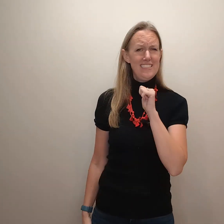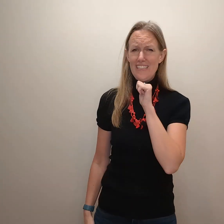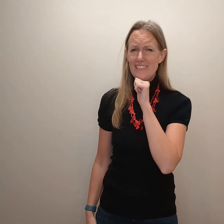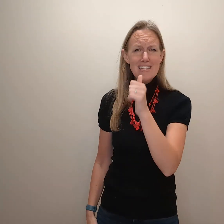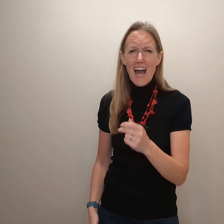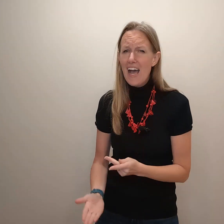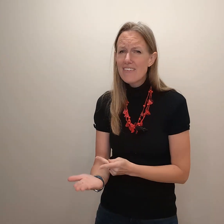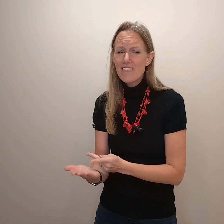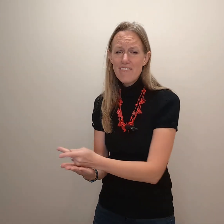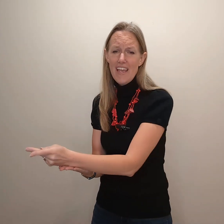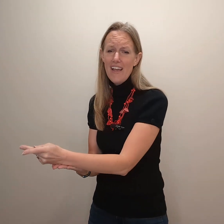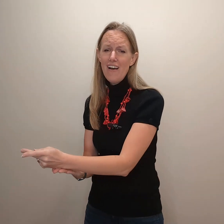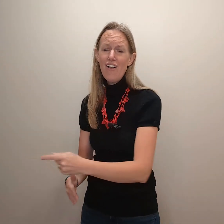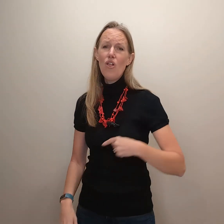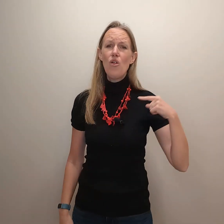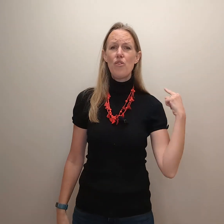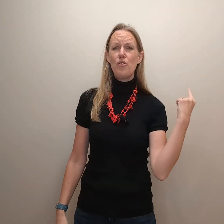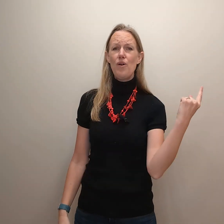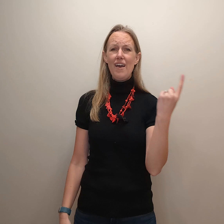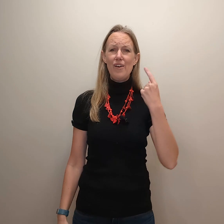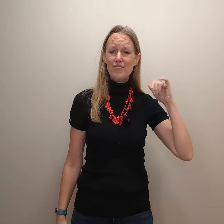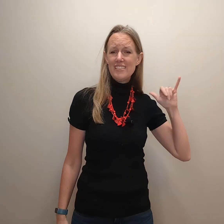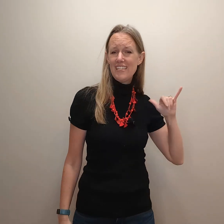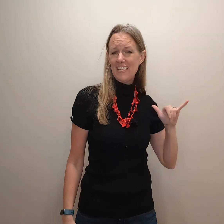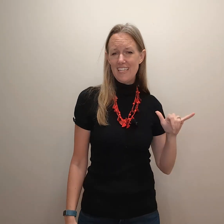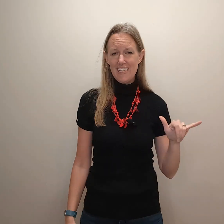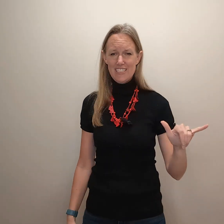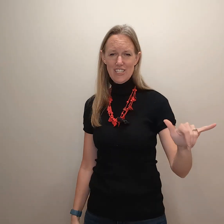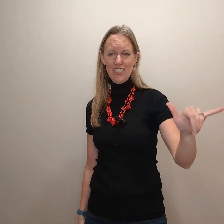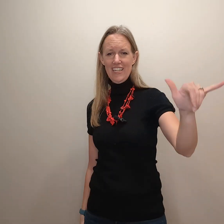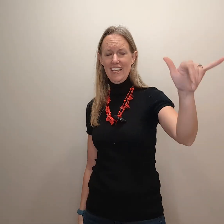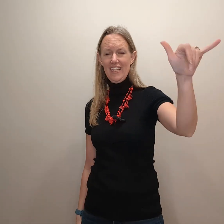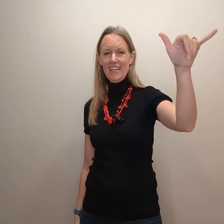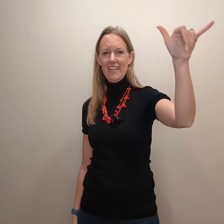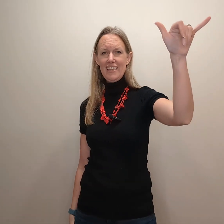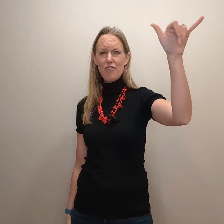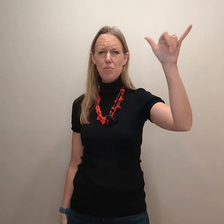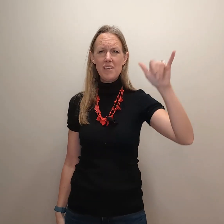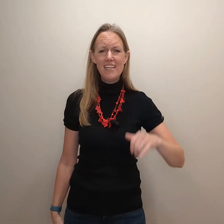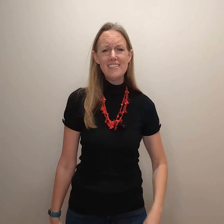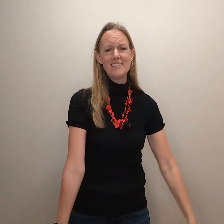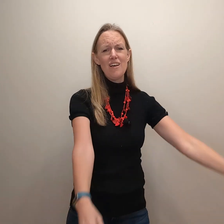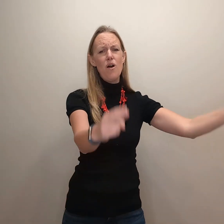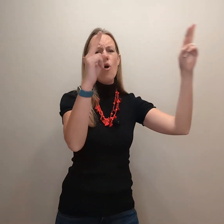shall not fail throughout eternity. And that repeats,